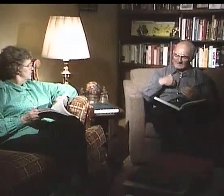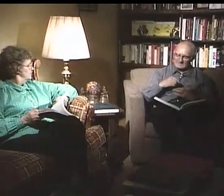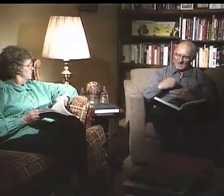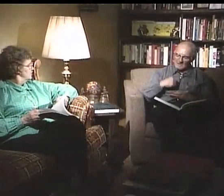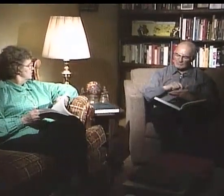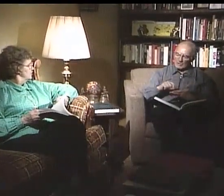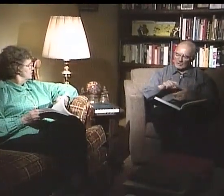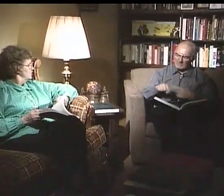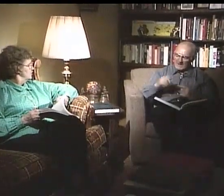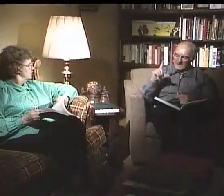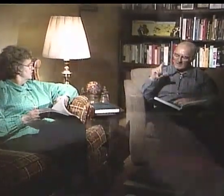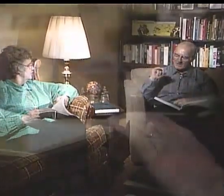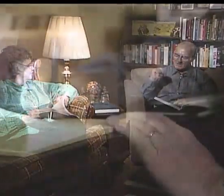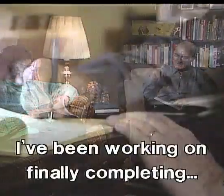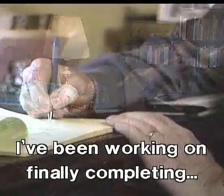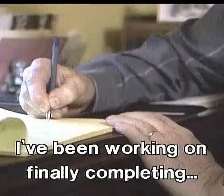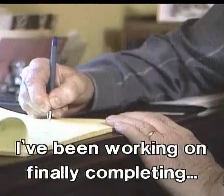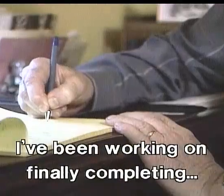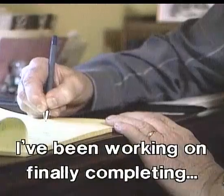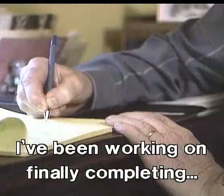I've been working on